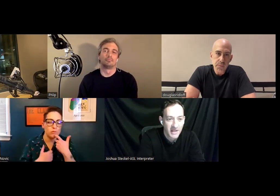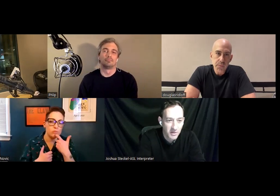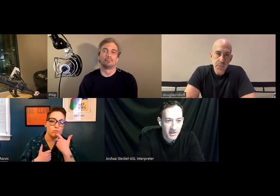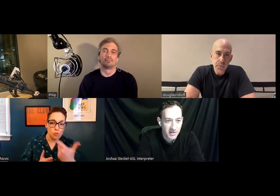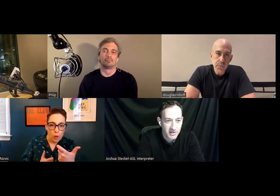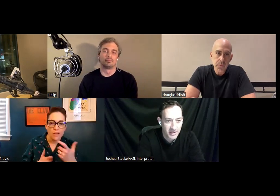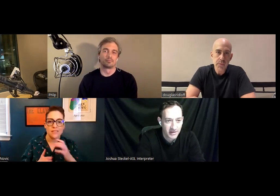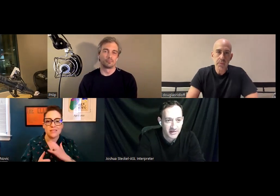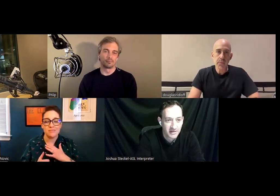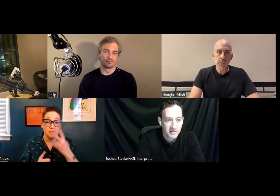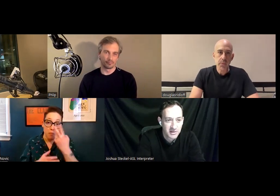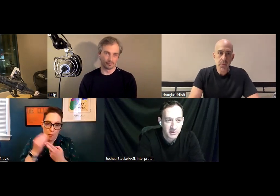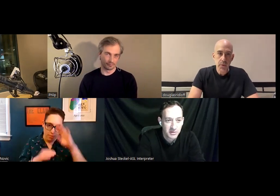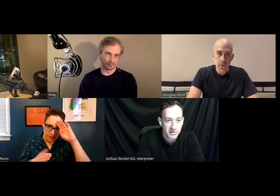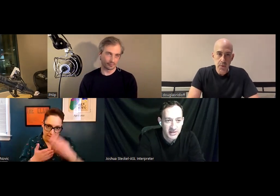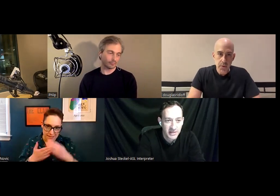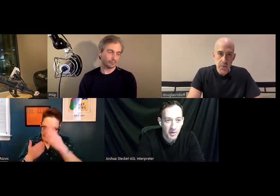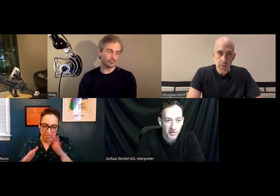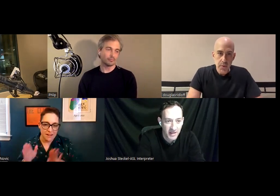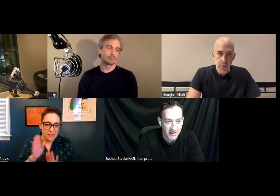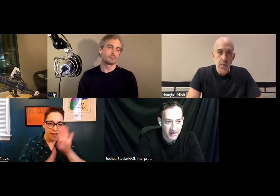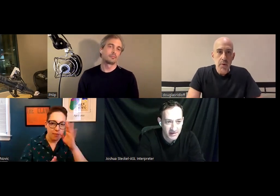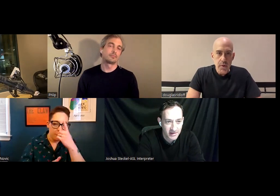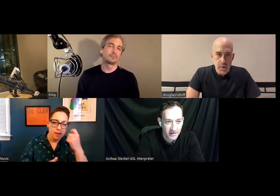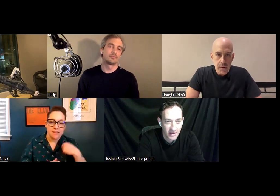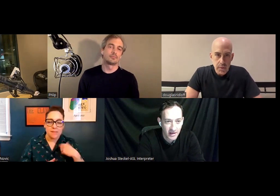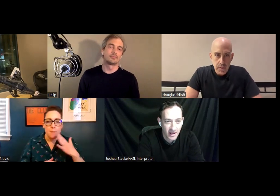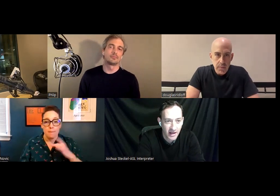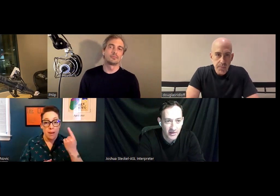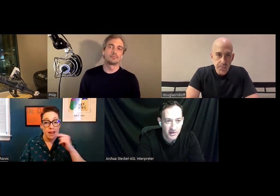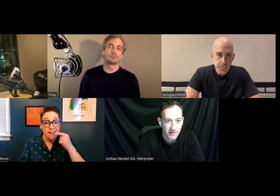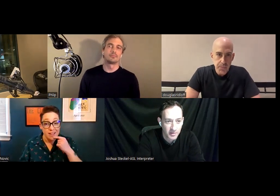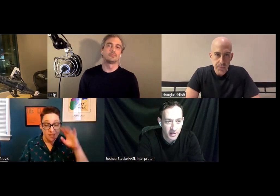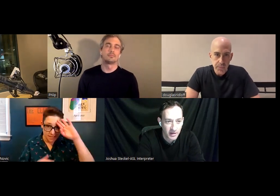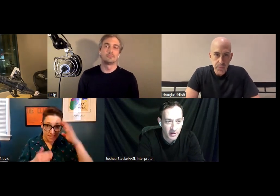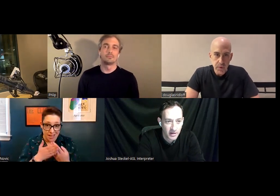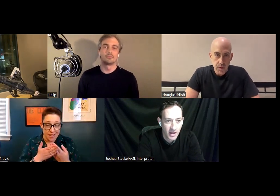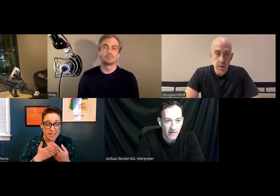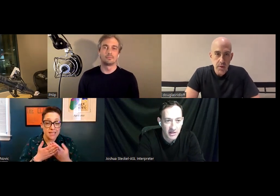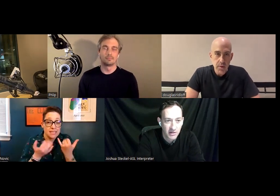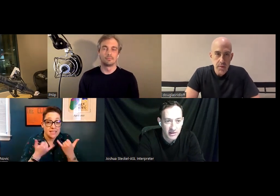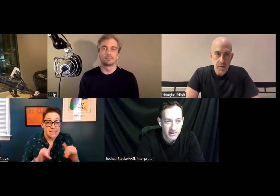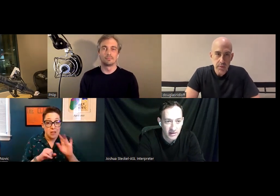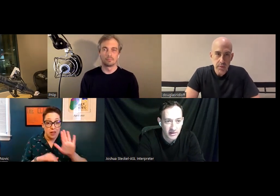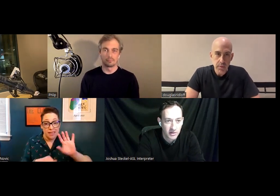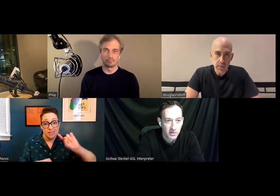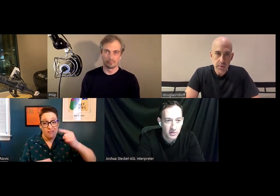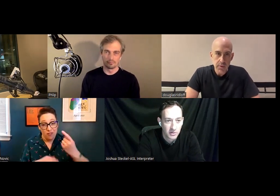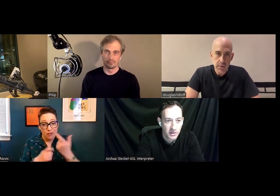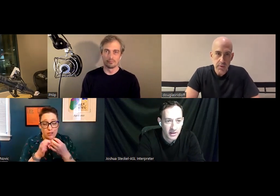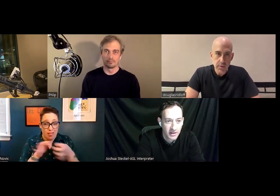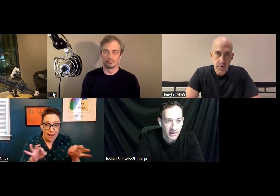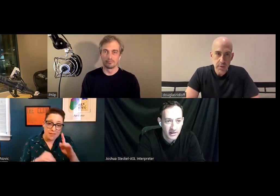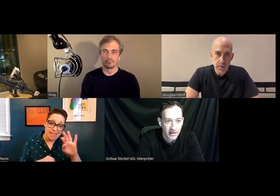Well, it's quite interesting to see both of my sons and how they're developing. I have a hearing son